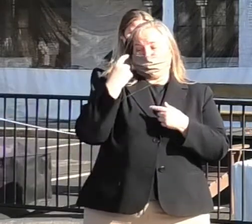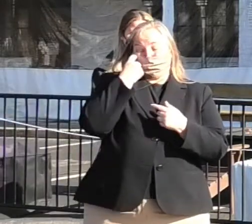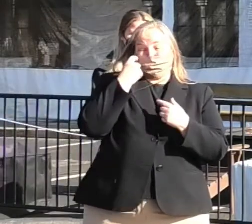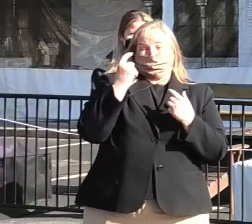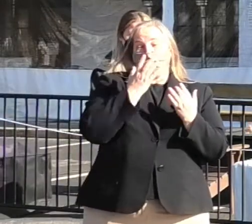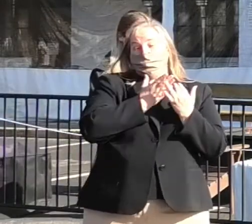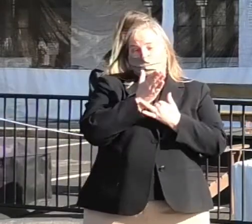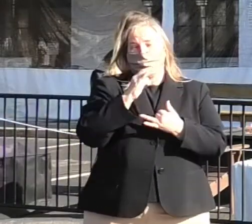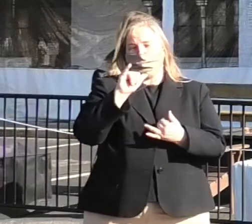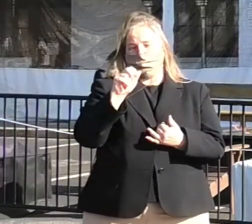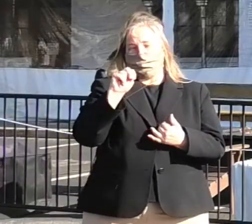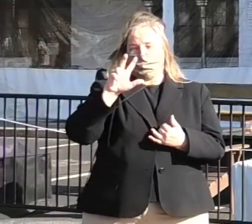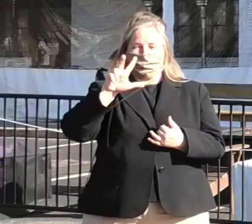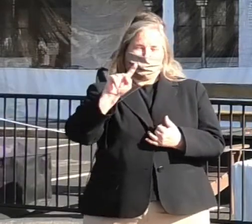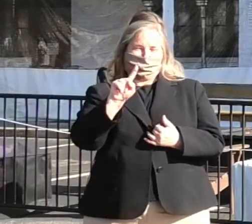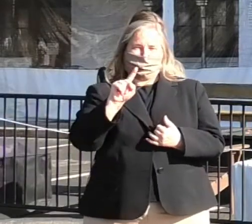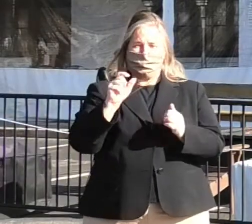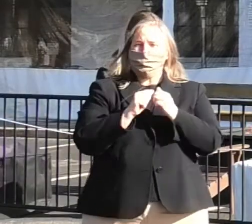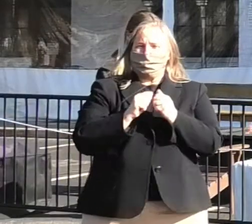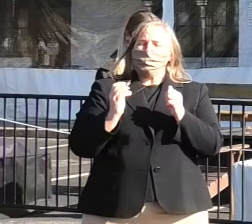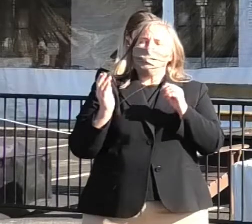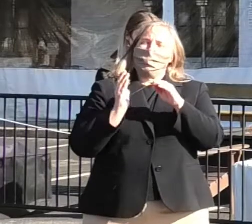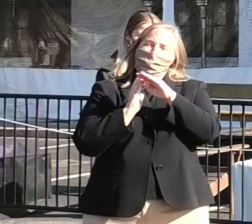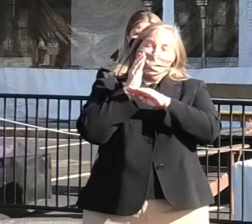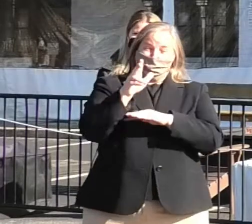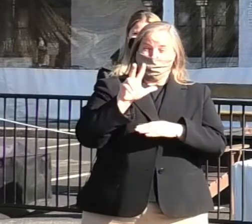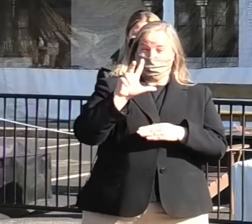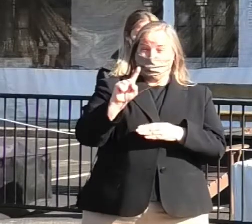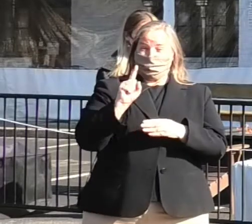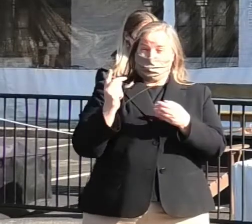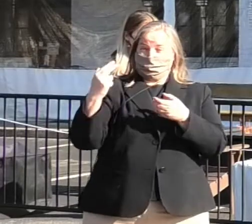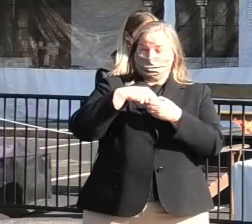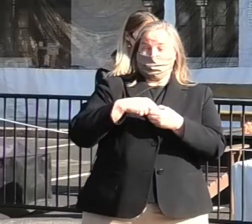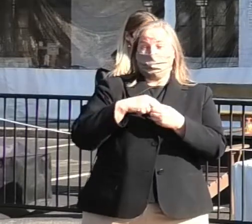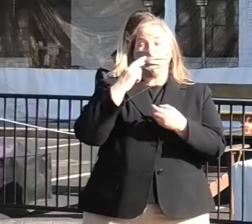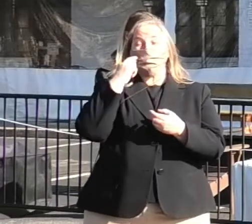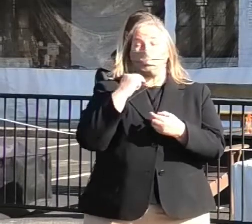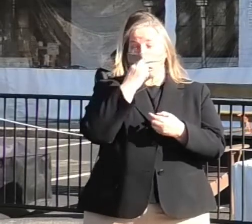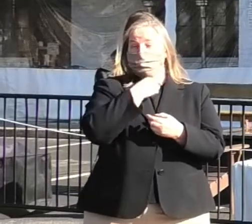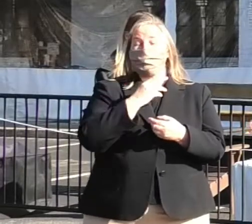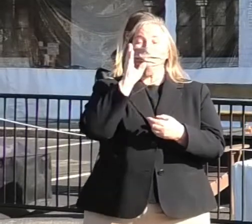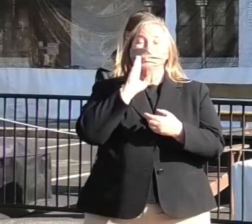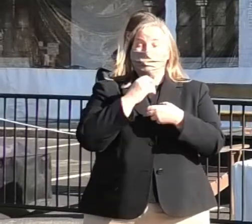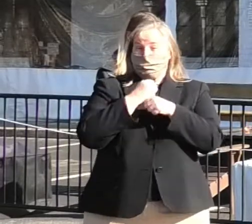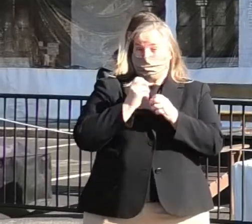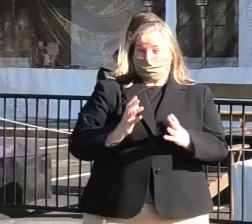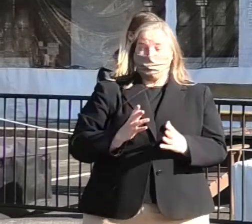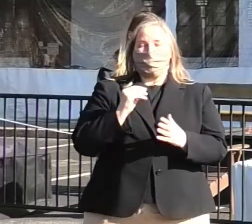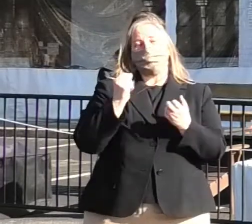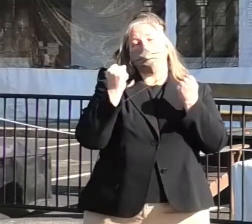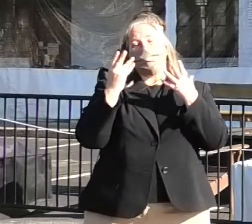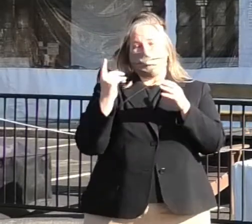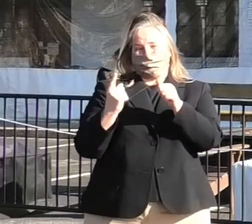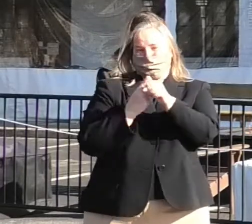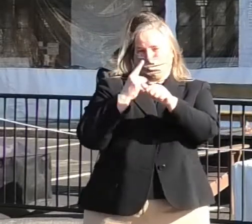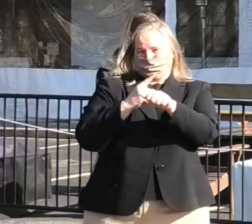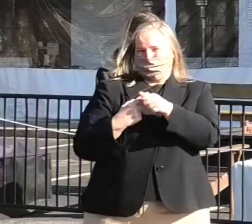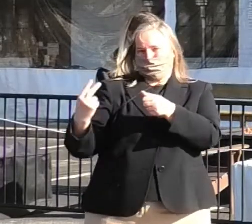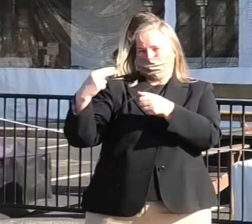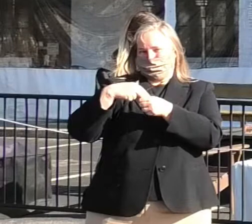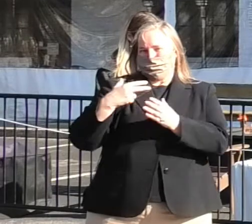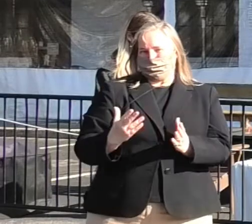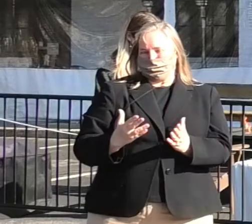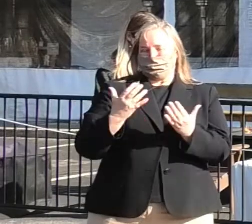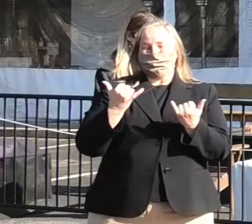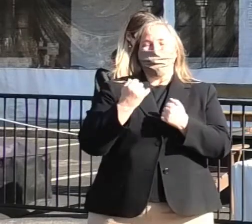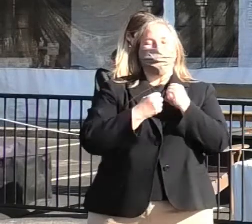With more than 32 participating restaurants and breweries and many first-time participants,